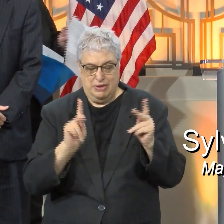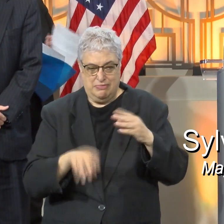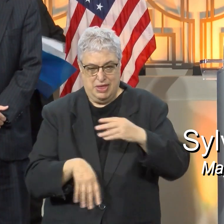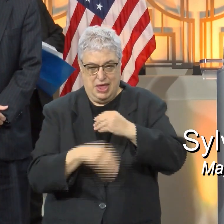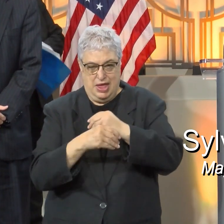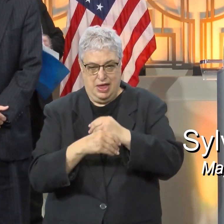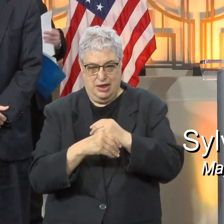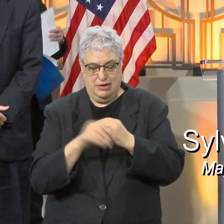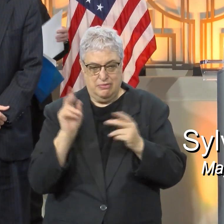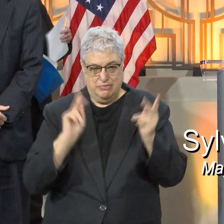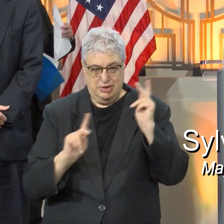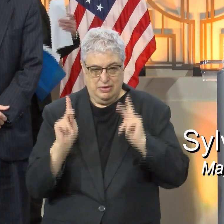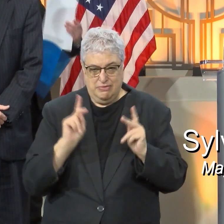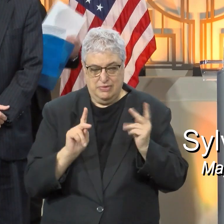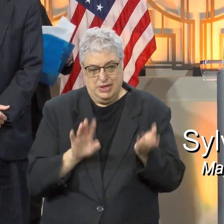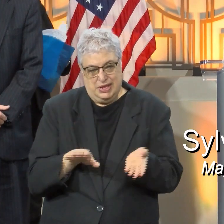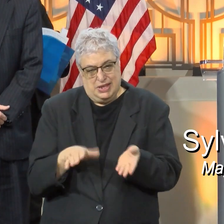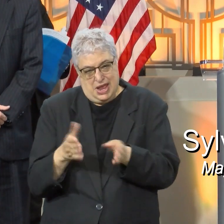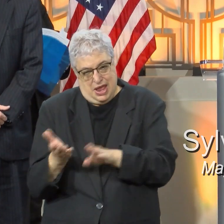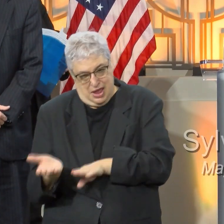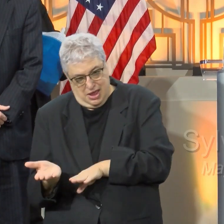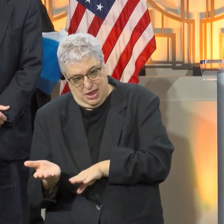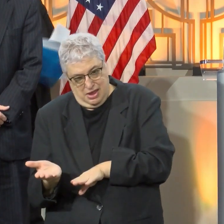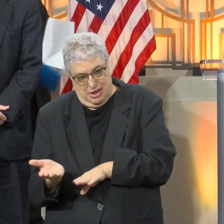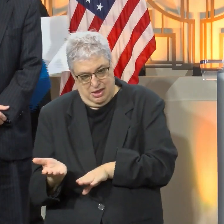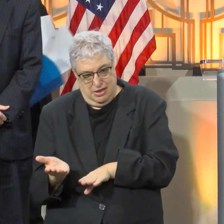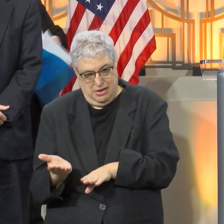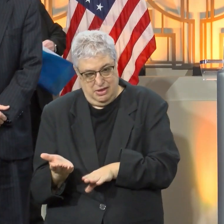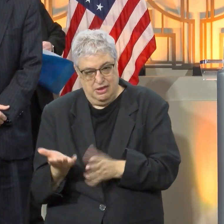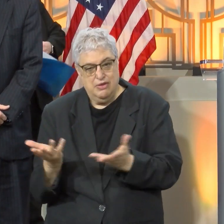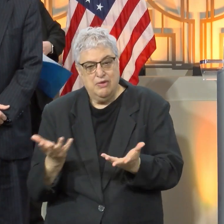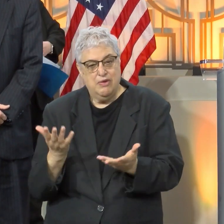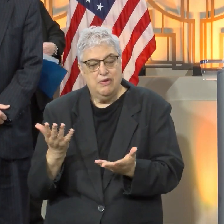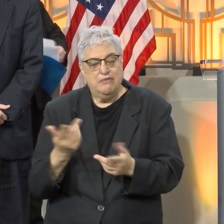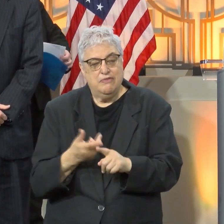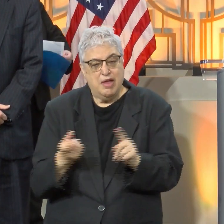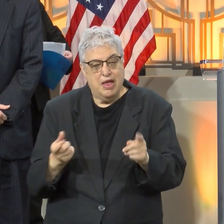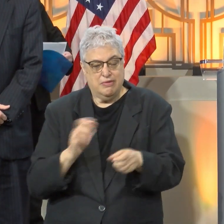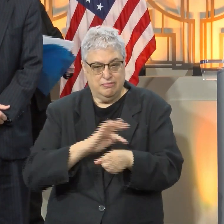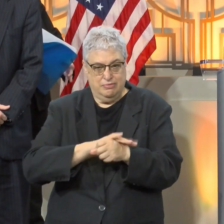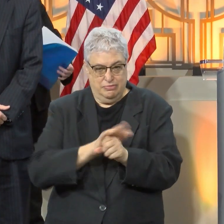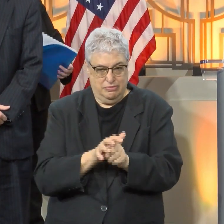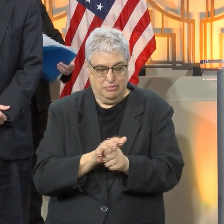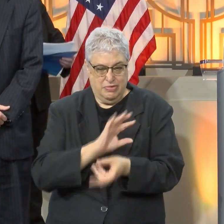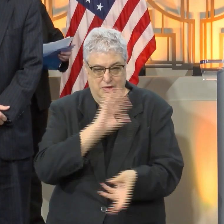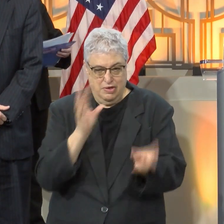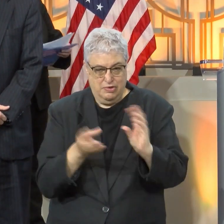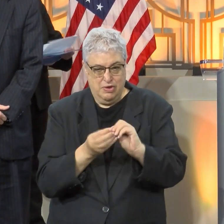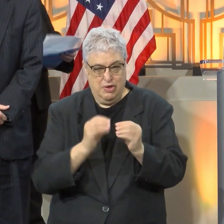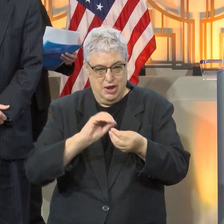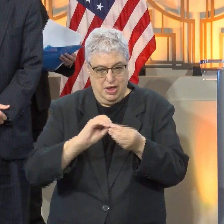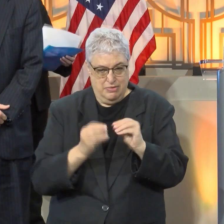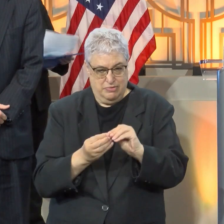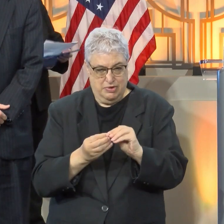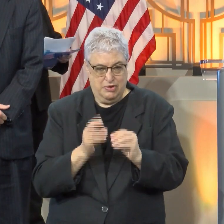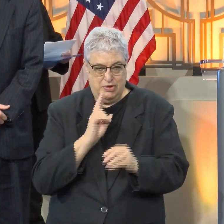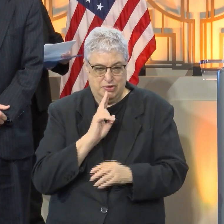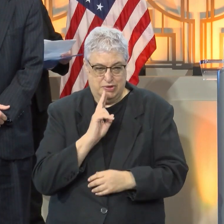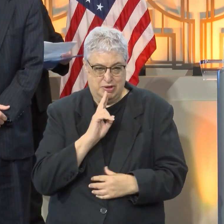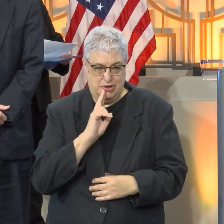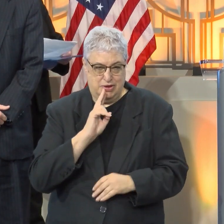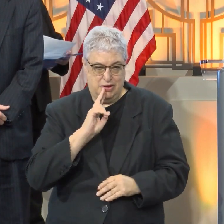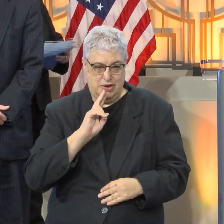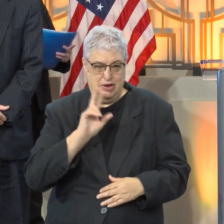added to the number that have died from COVID-19. That will bring our total count in the city of